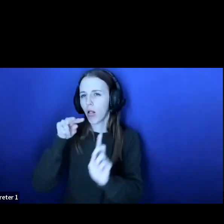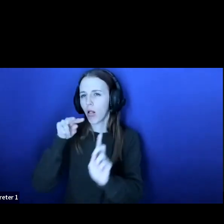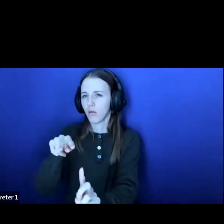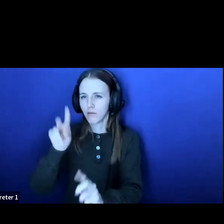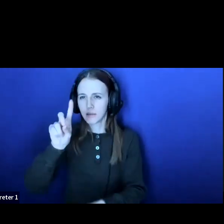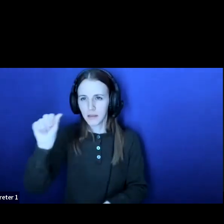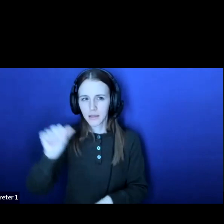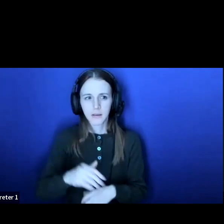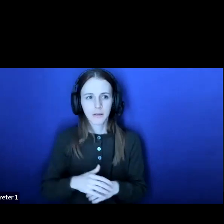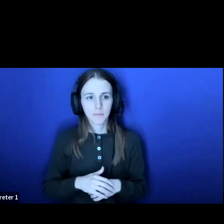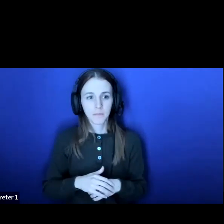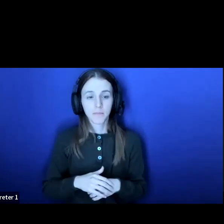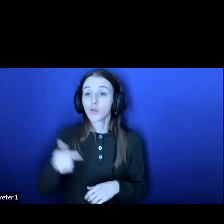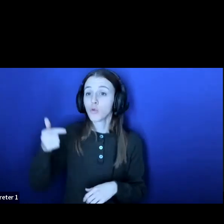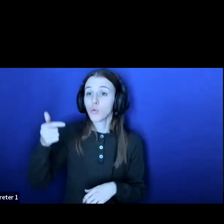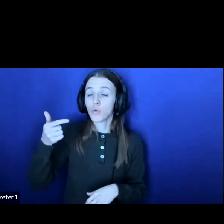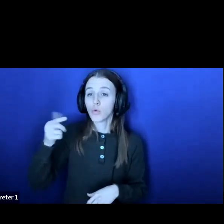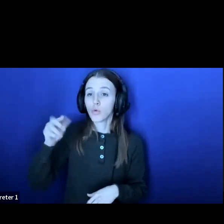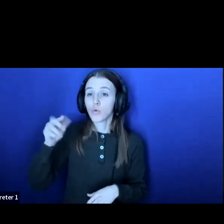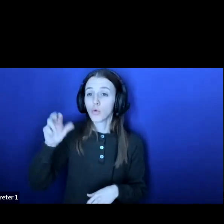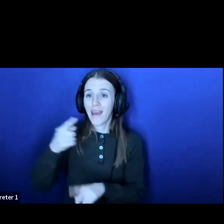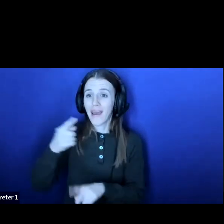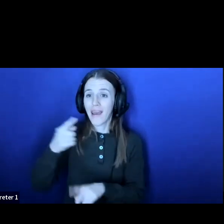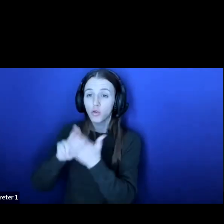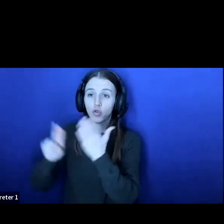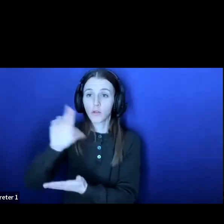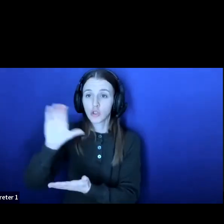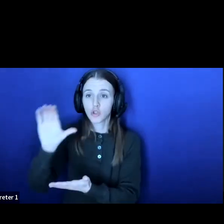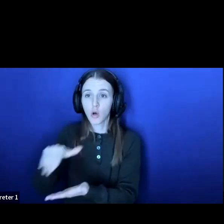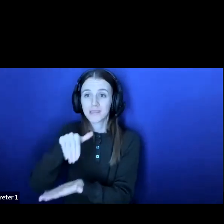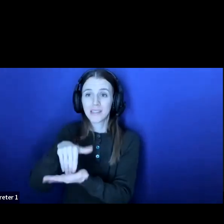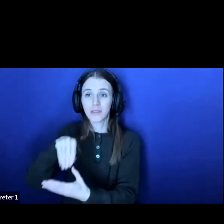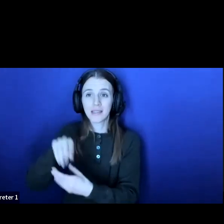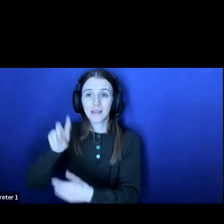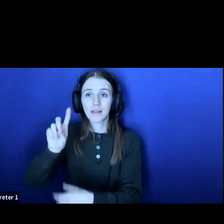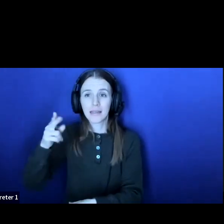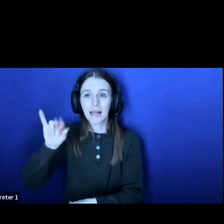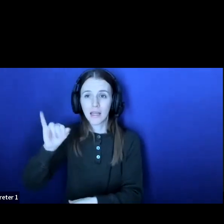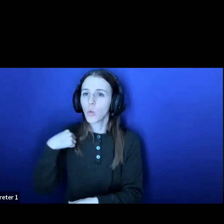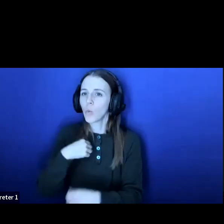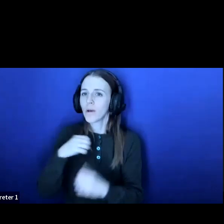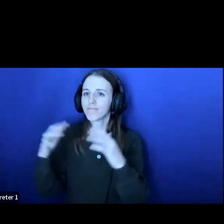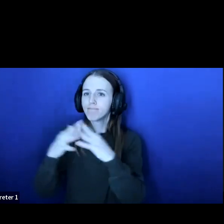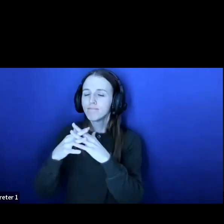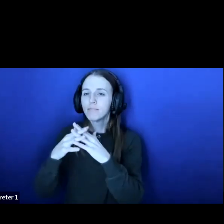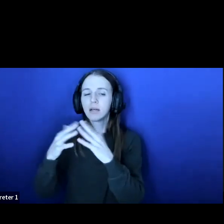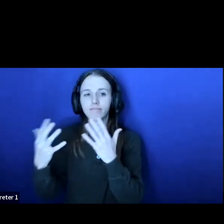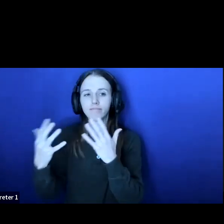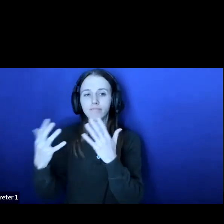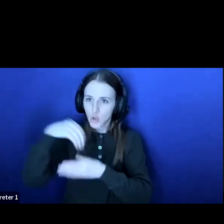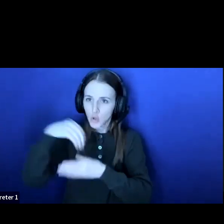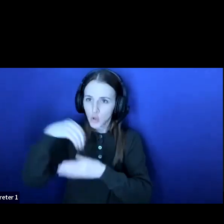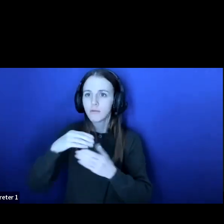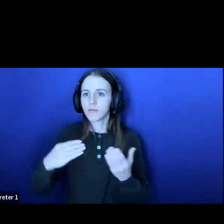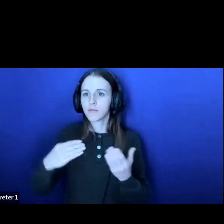from University of Chicago Center in Delhi, we framed a disability inclusive compassionate care project in which we framed 27